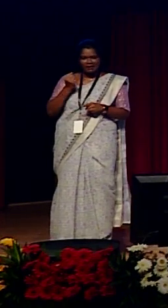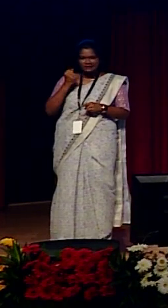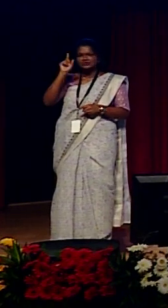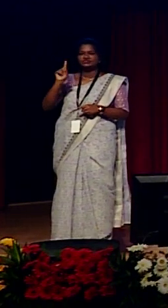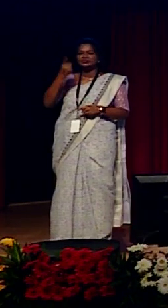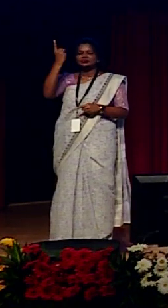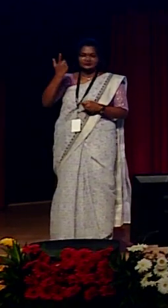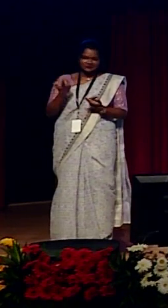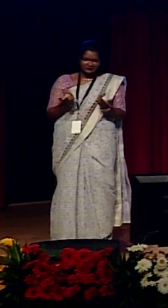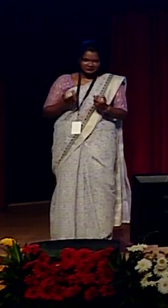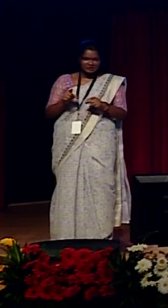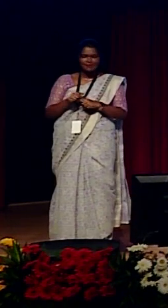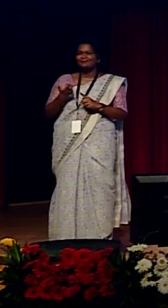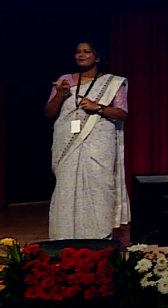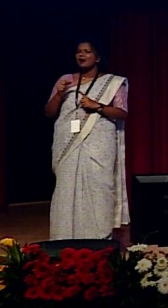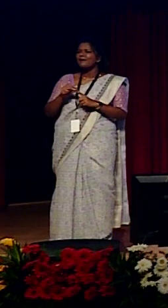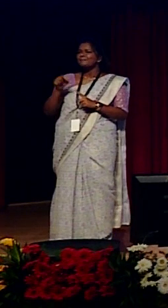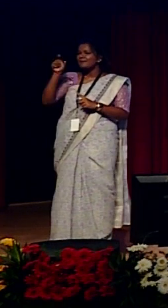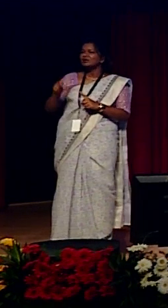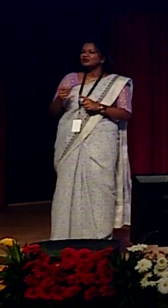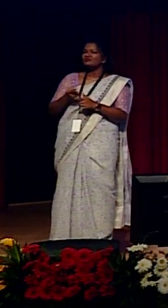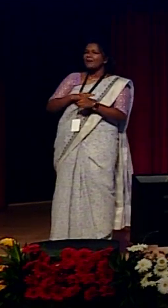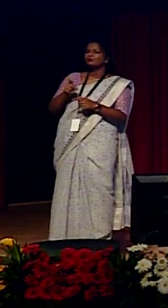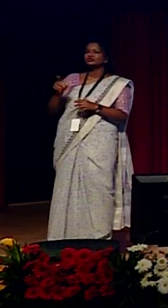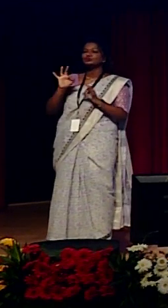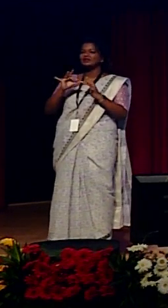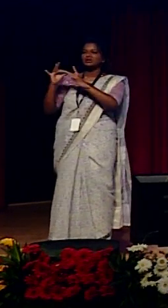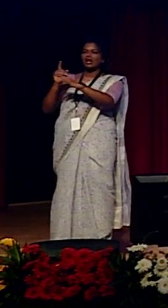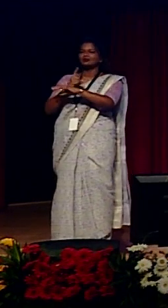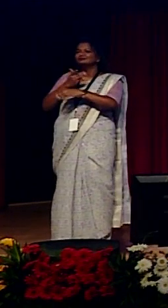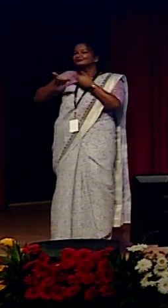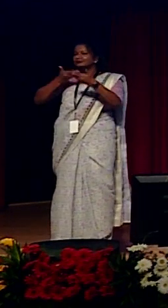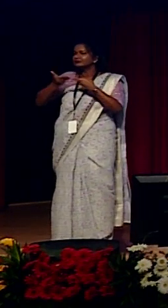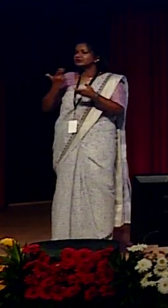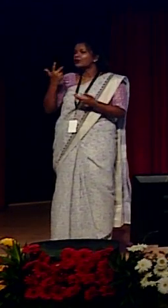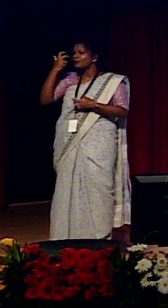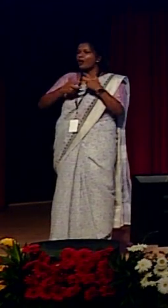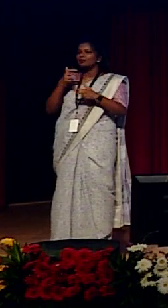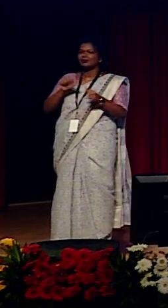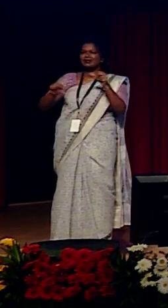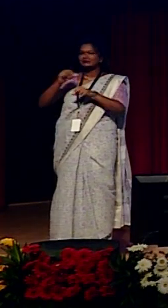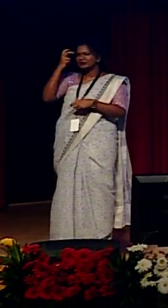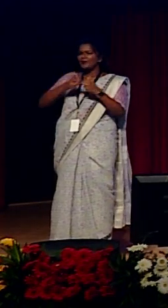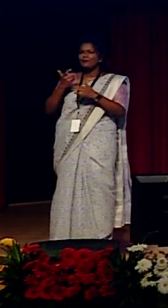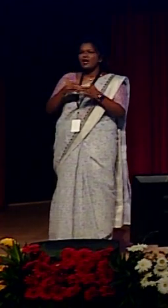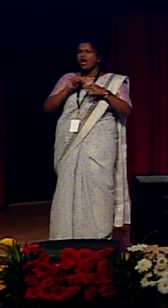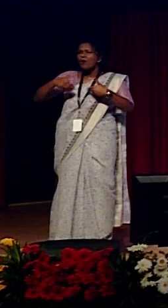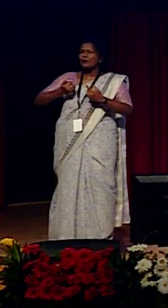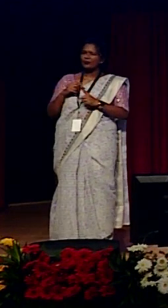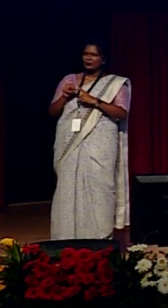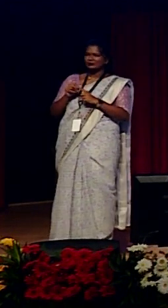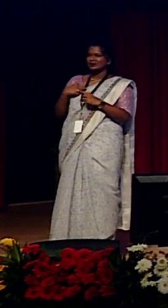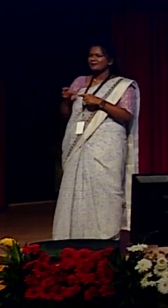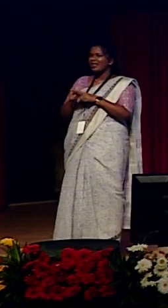understand the perspectives from the special educators on how exactly science is being theoretically taught, and how do we make these